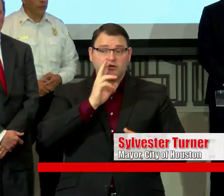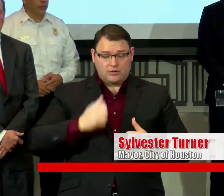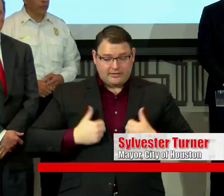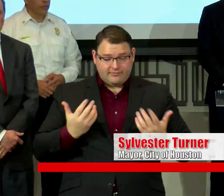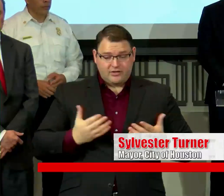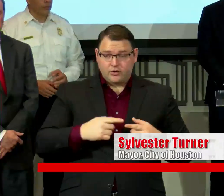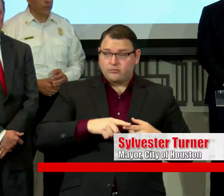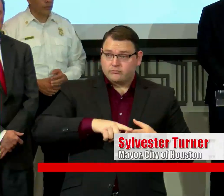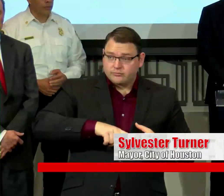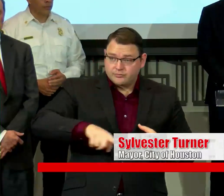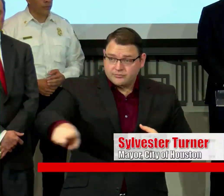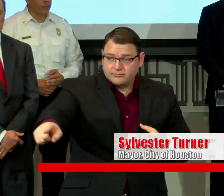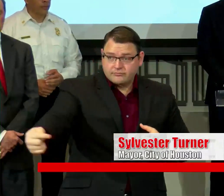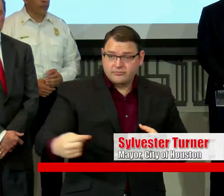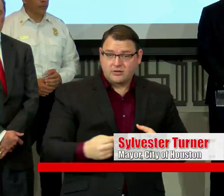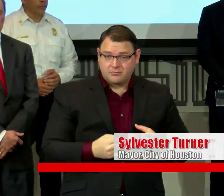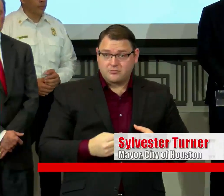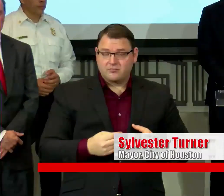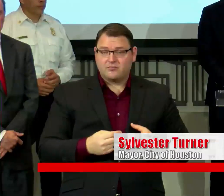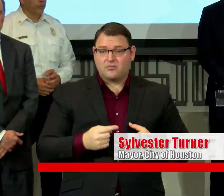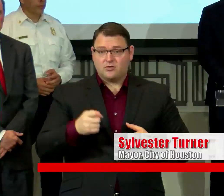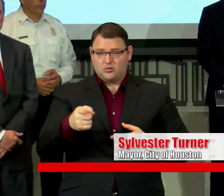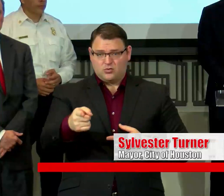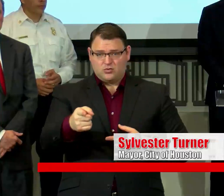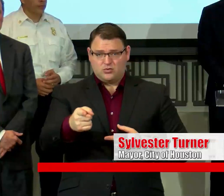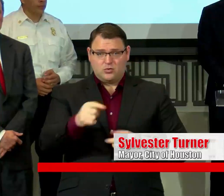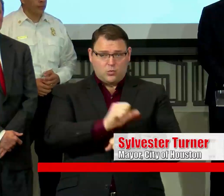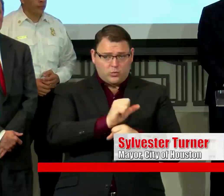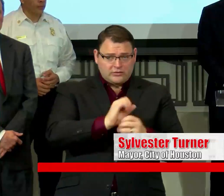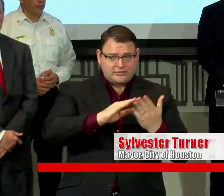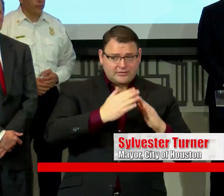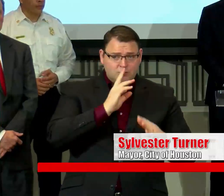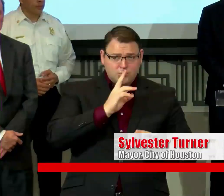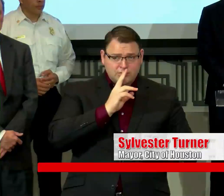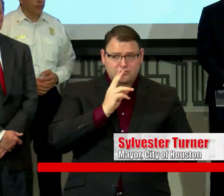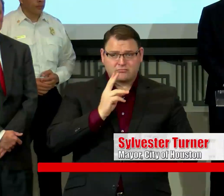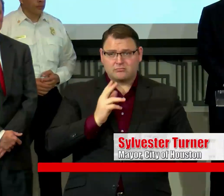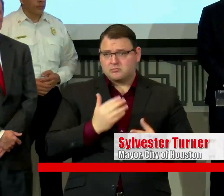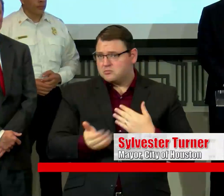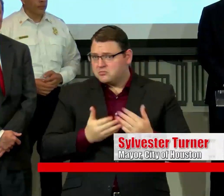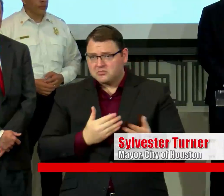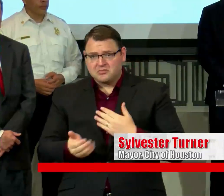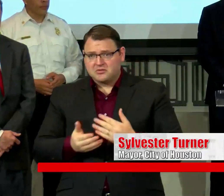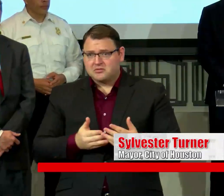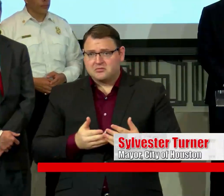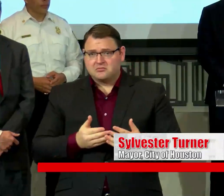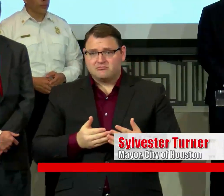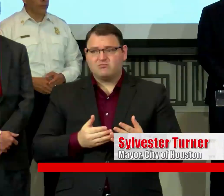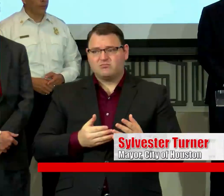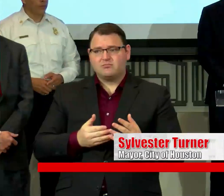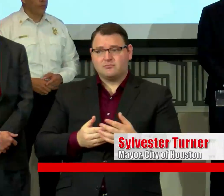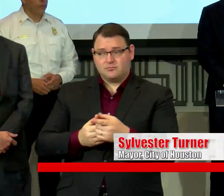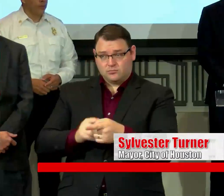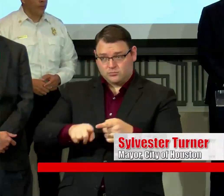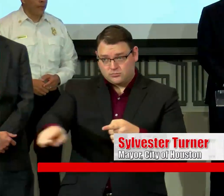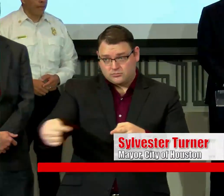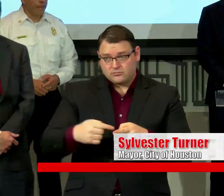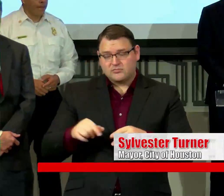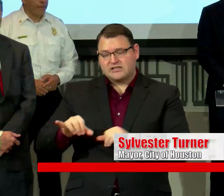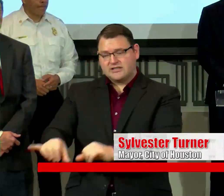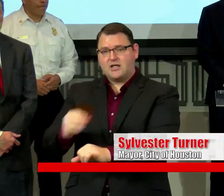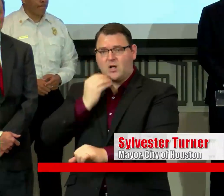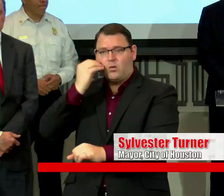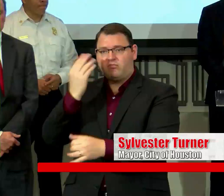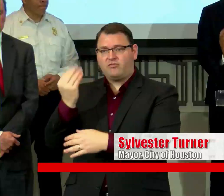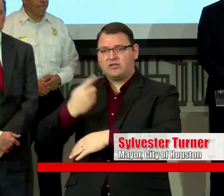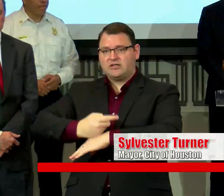whether you're an employee or not, I'm asking you to self-quarantine for 14 days when you come back, because we're getting reports of people